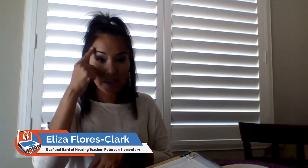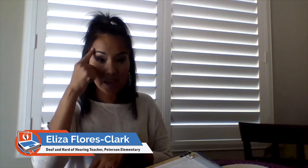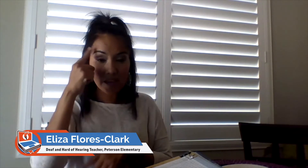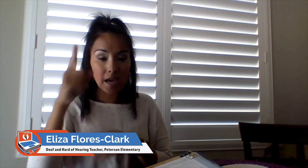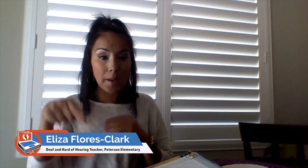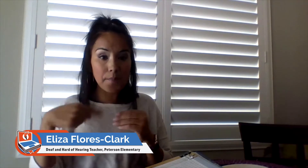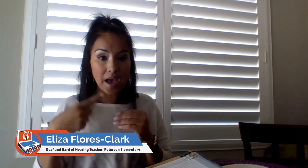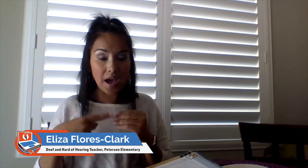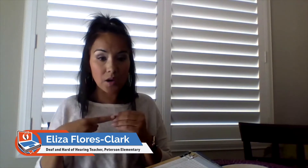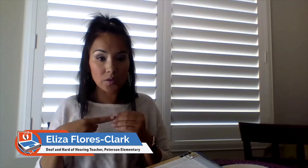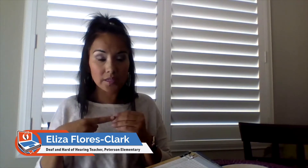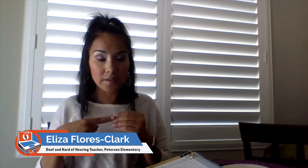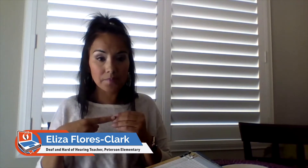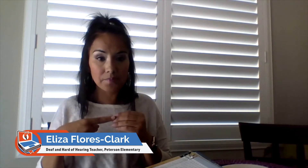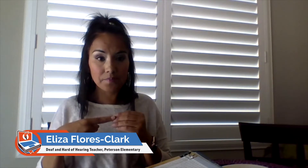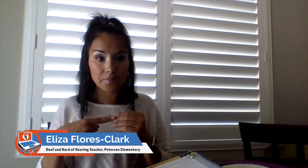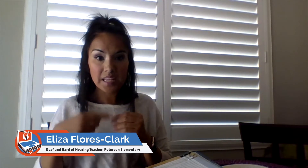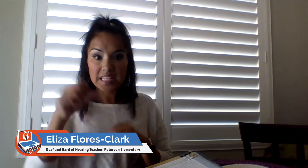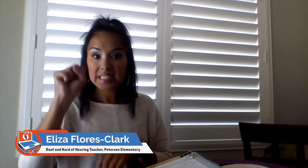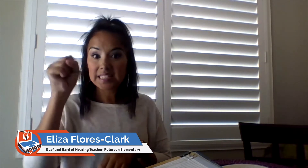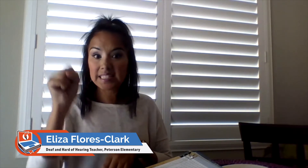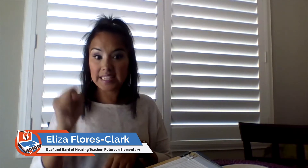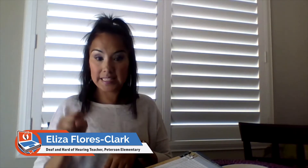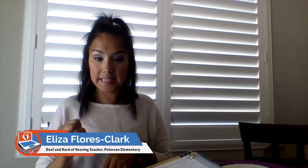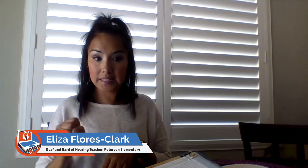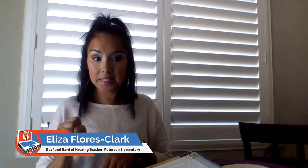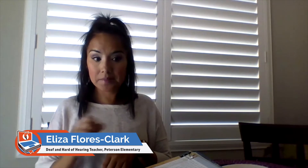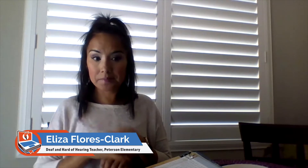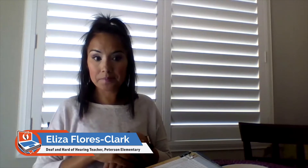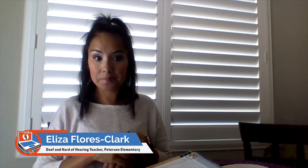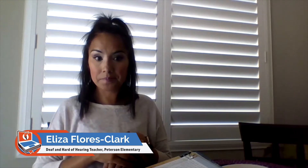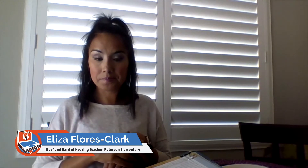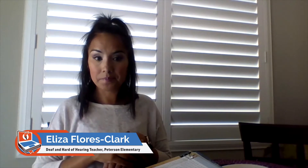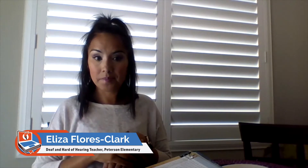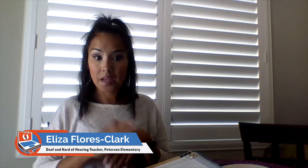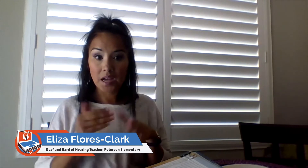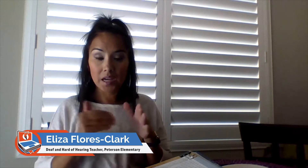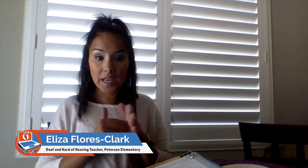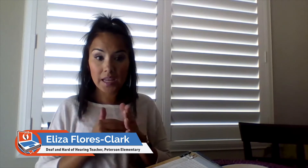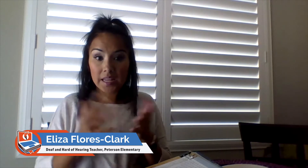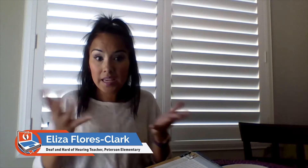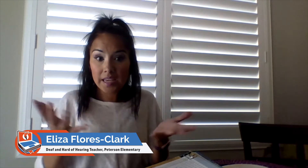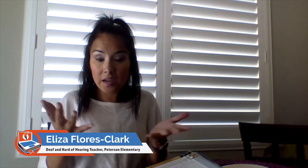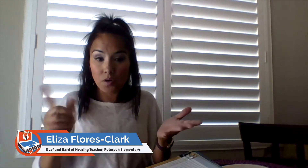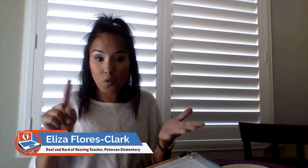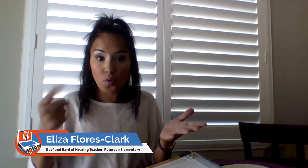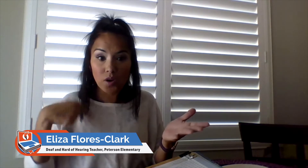think about seasons? Again, here where